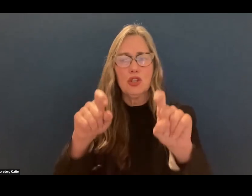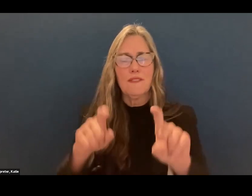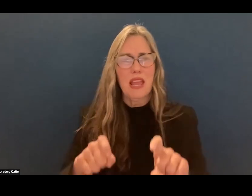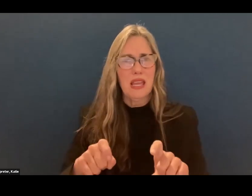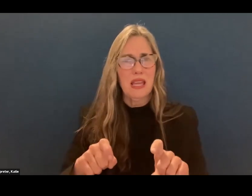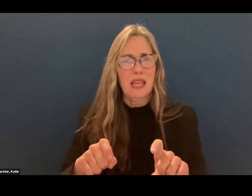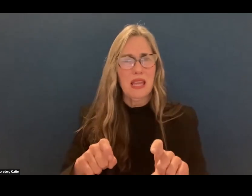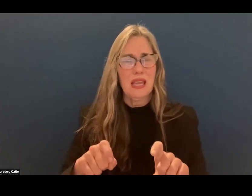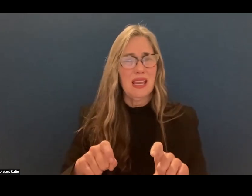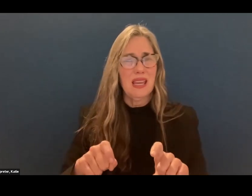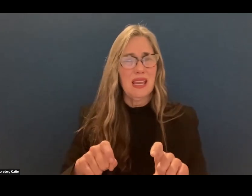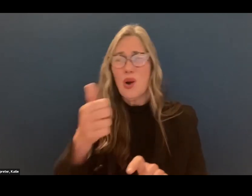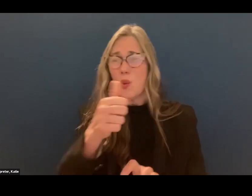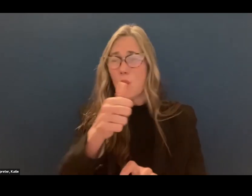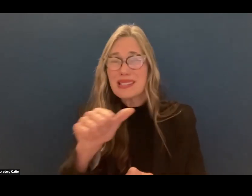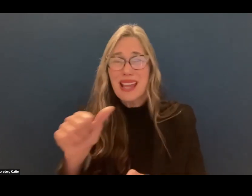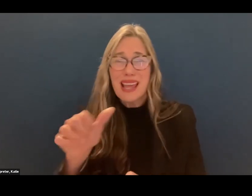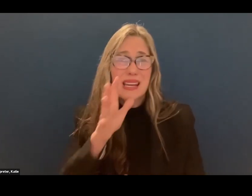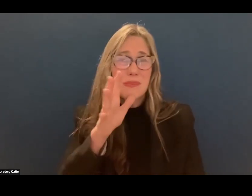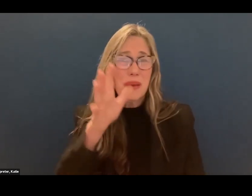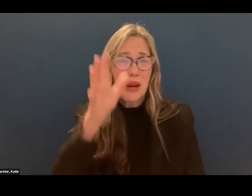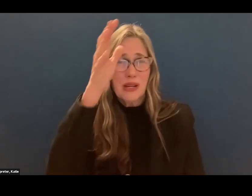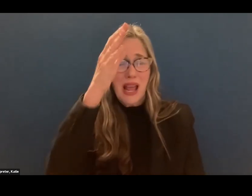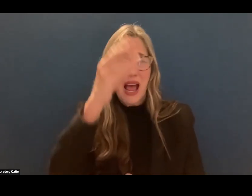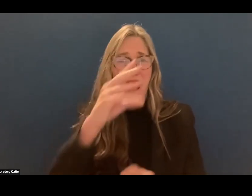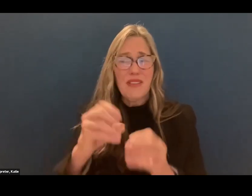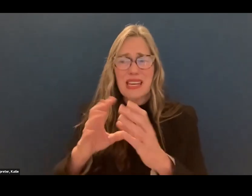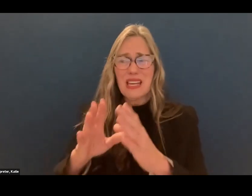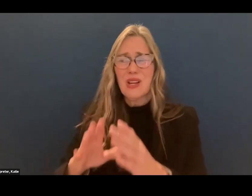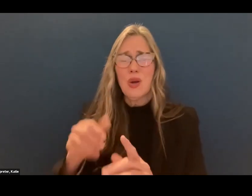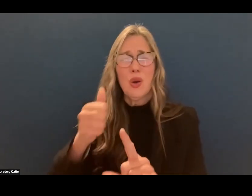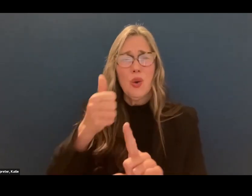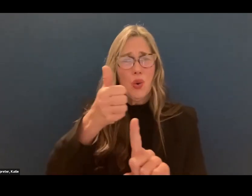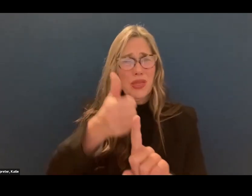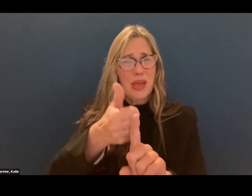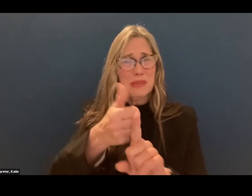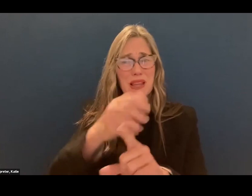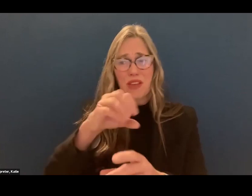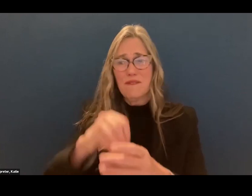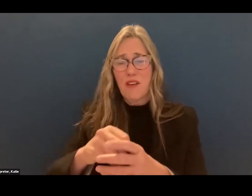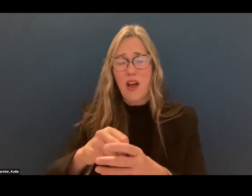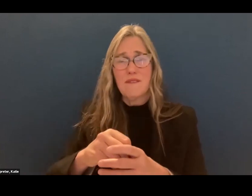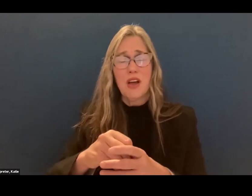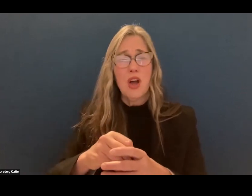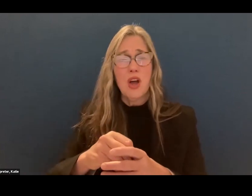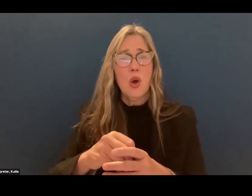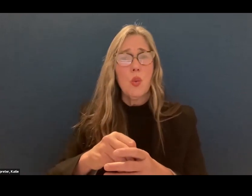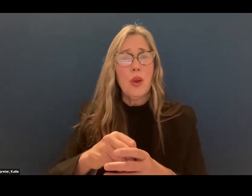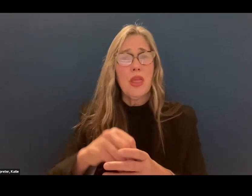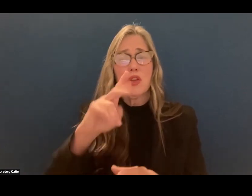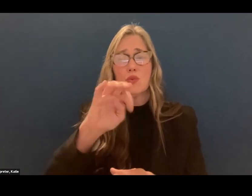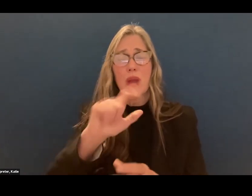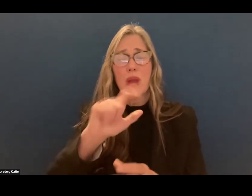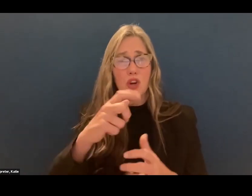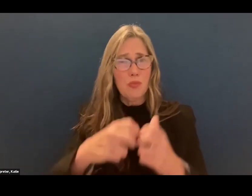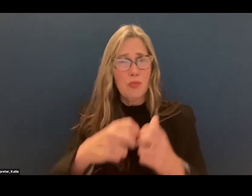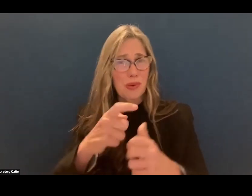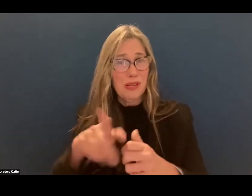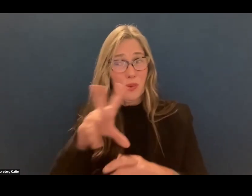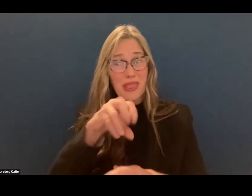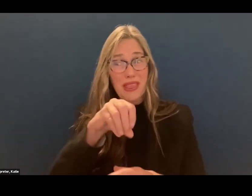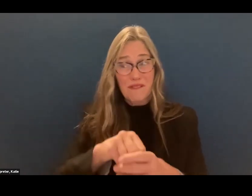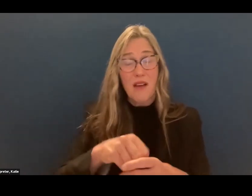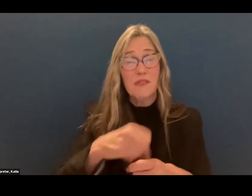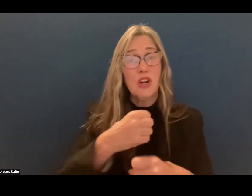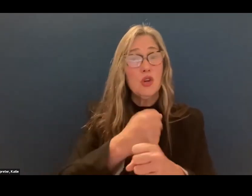question was, any parent of any kid who has been involved with racial issues, were they involved in making the survey?